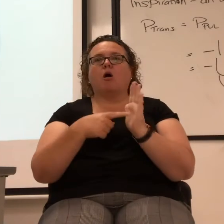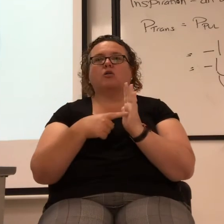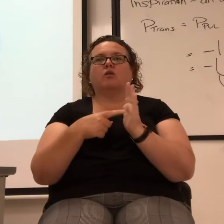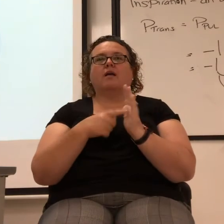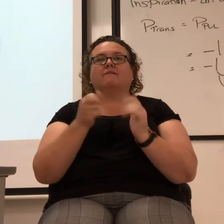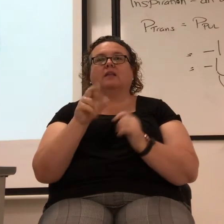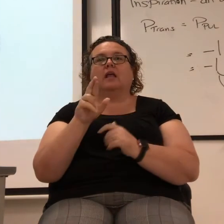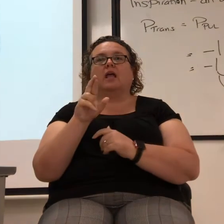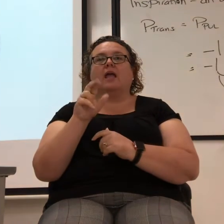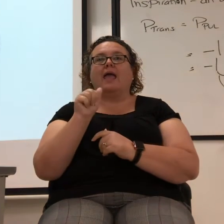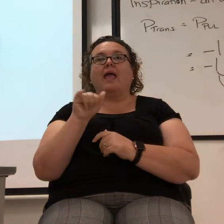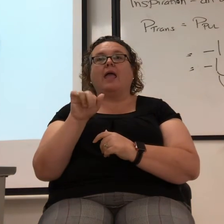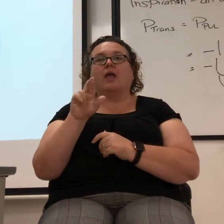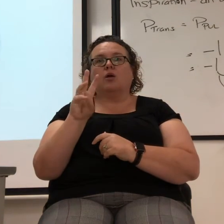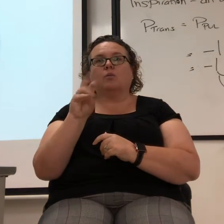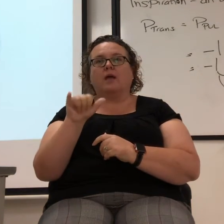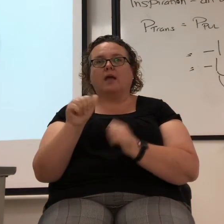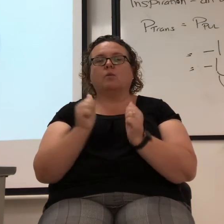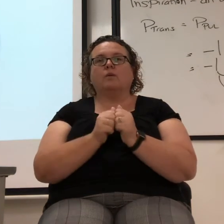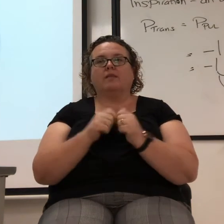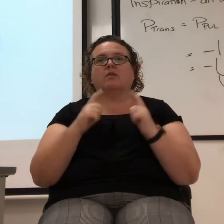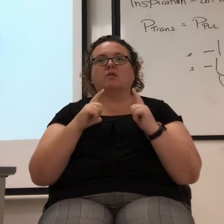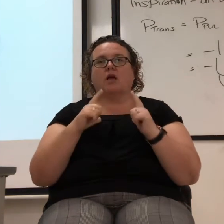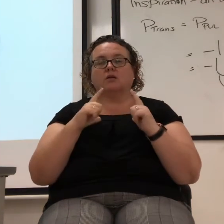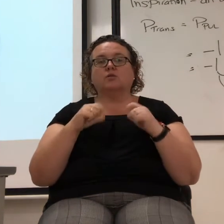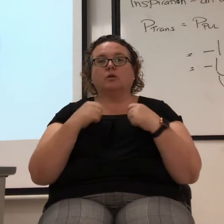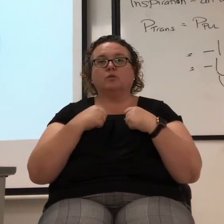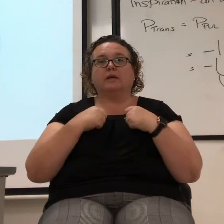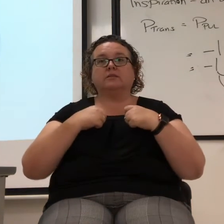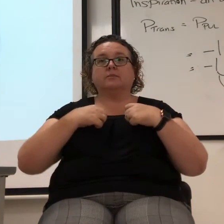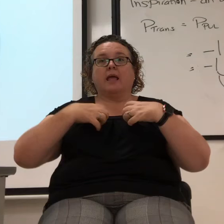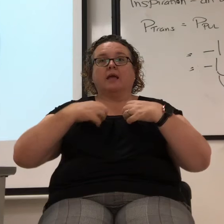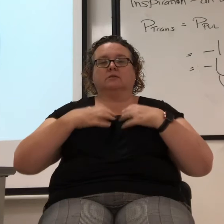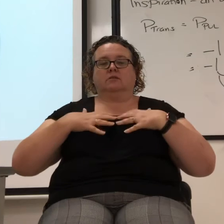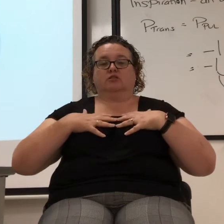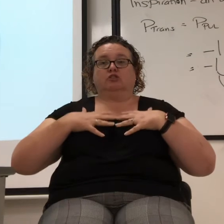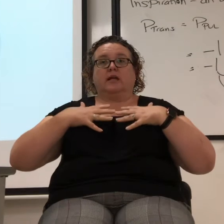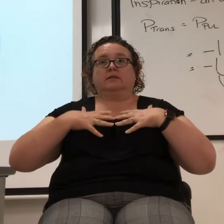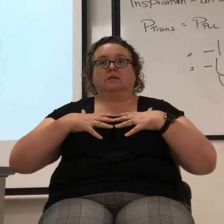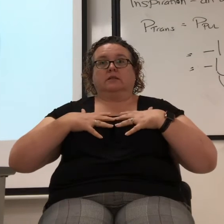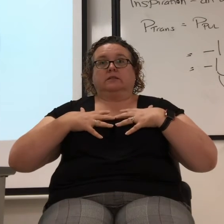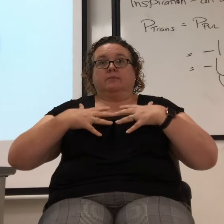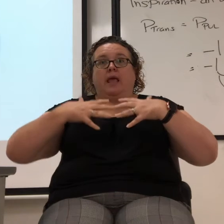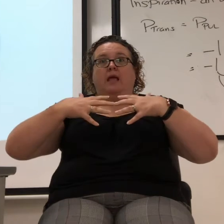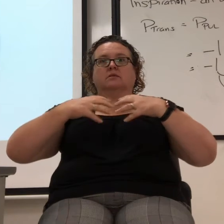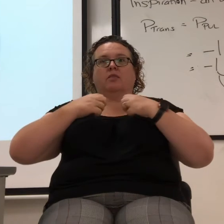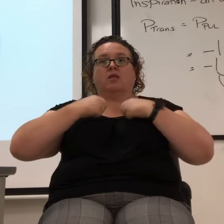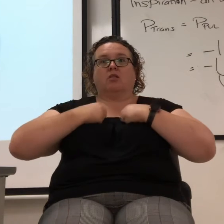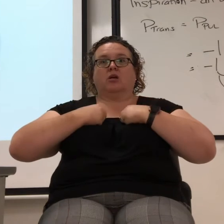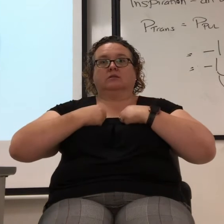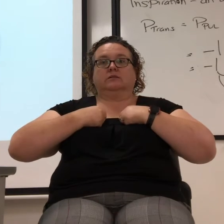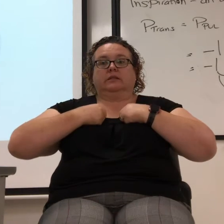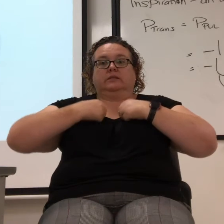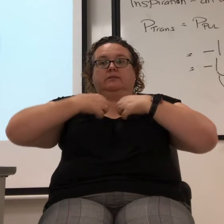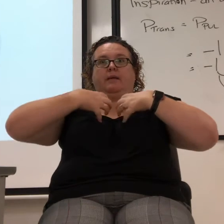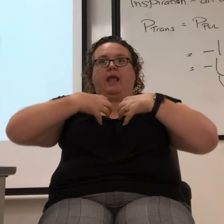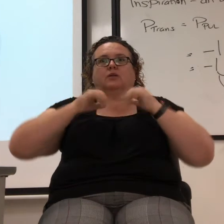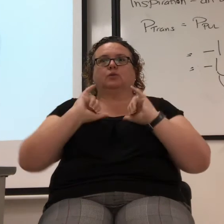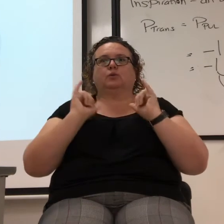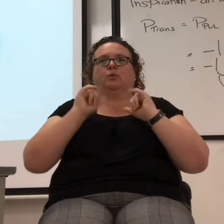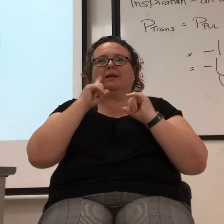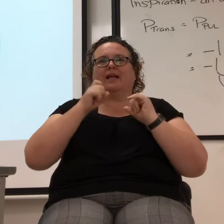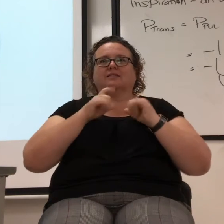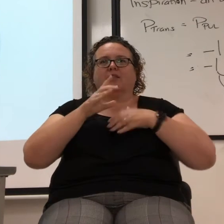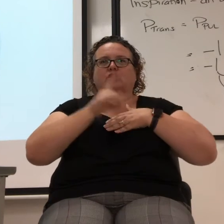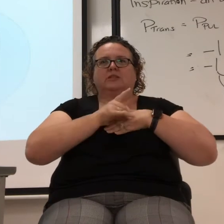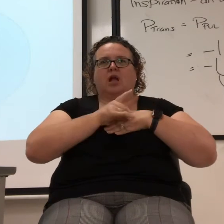airways with the lungs. So when you expand the chest, the lungs expand with it because they're stuck to